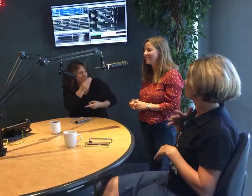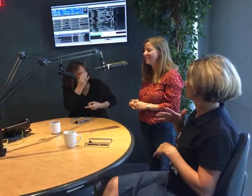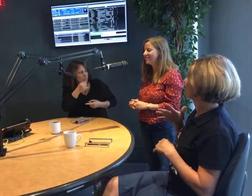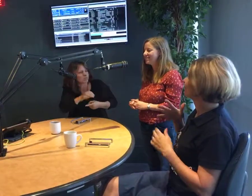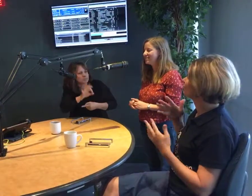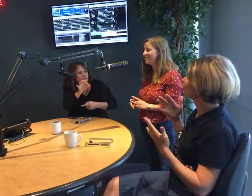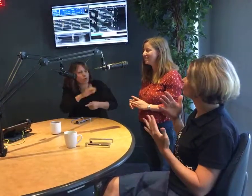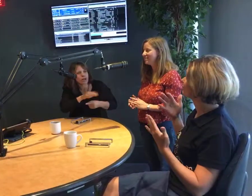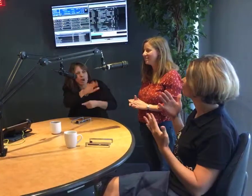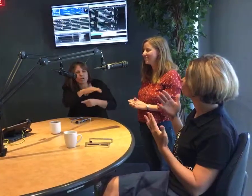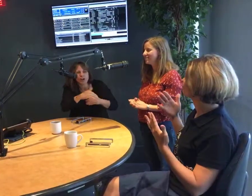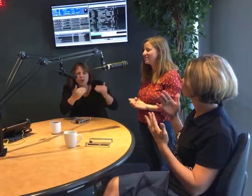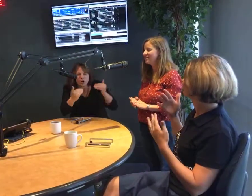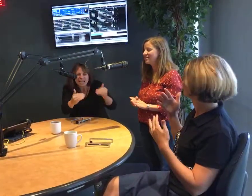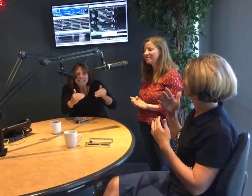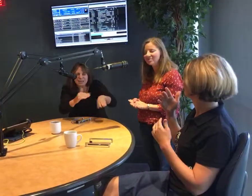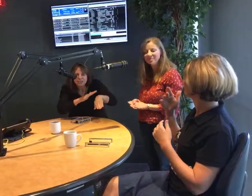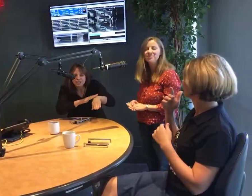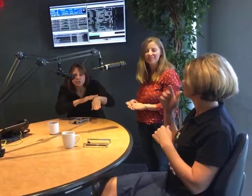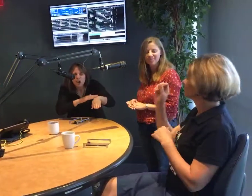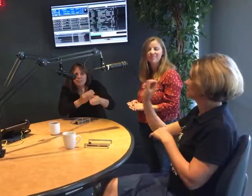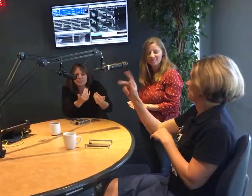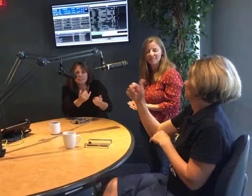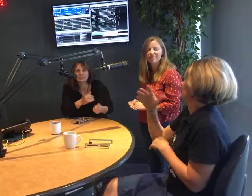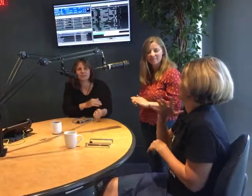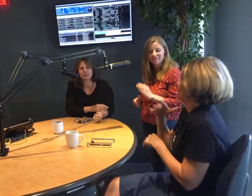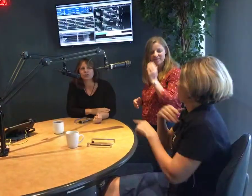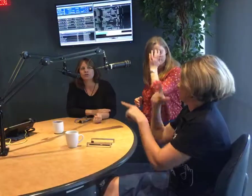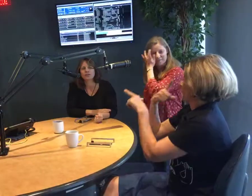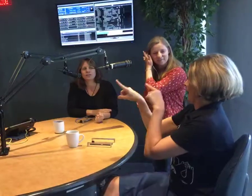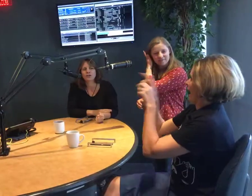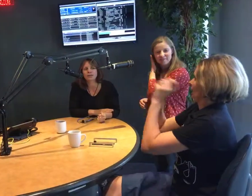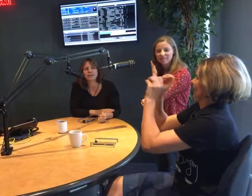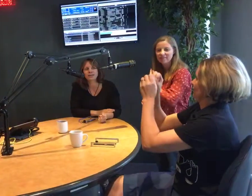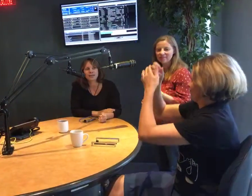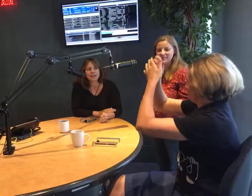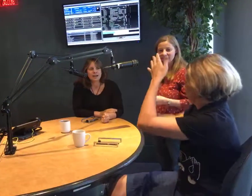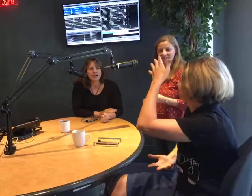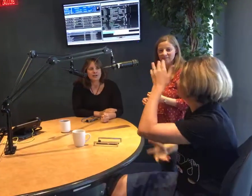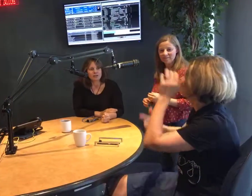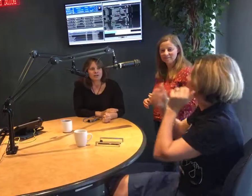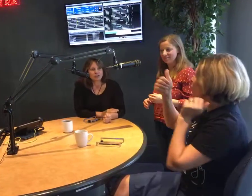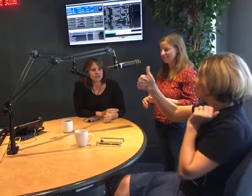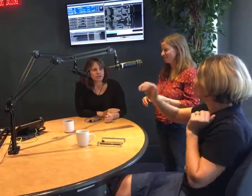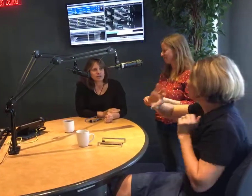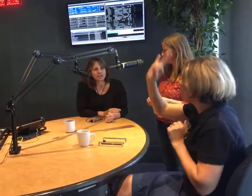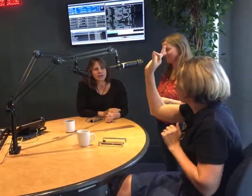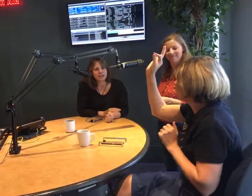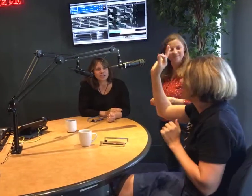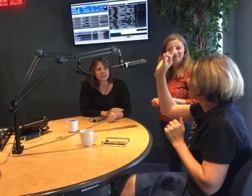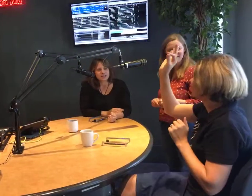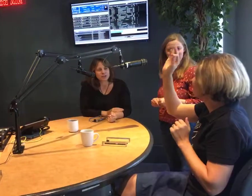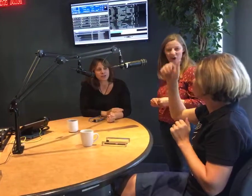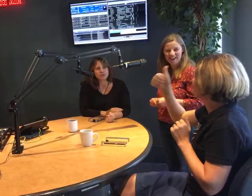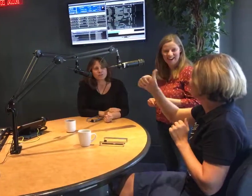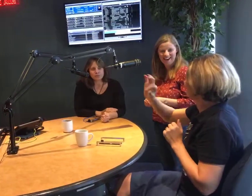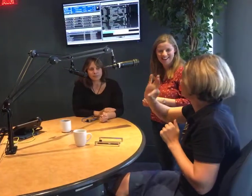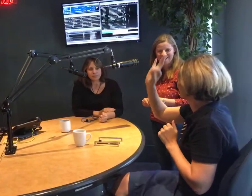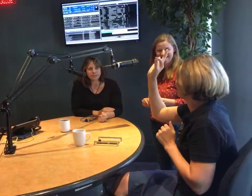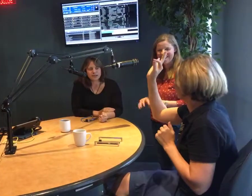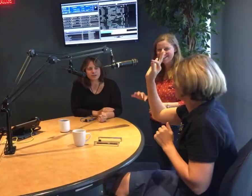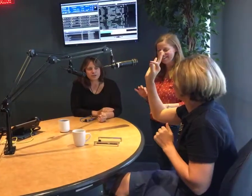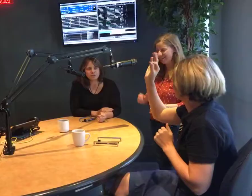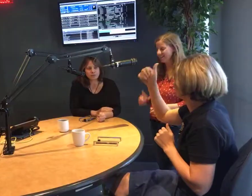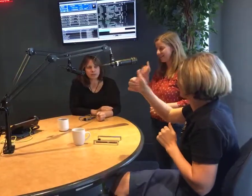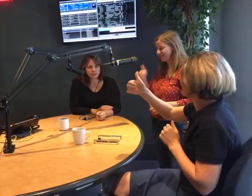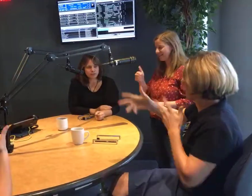Now we don't have a lot of time, but start us off. What could we learn this morning? No worries. Okay, I'll get cracking then. So good morning.